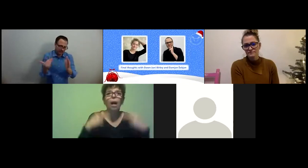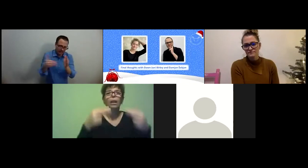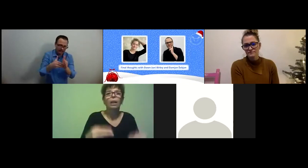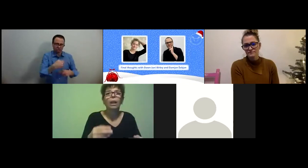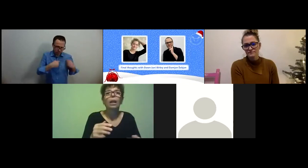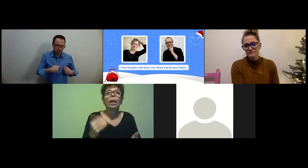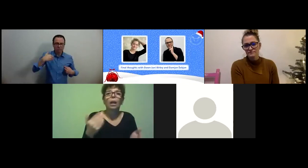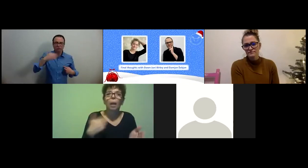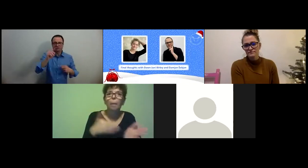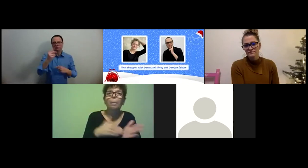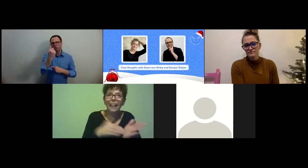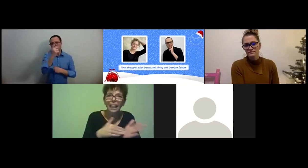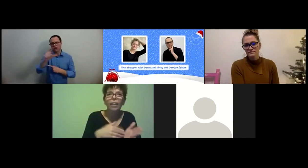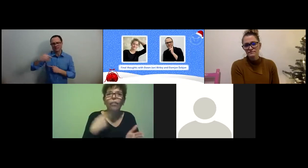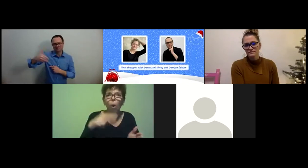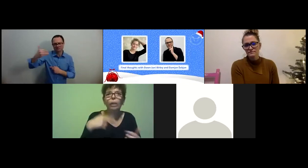voluntary basis,